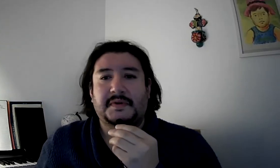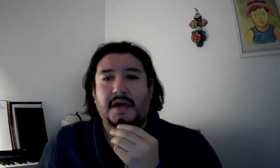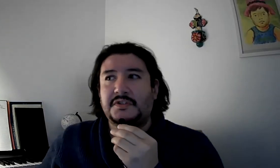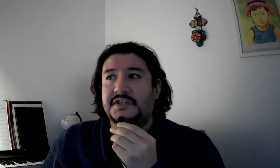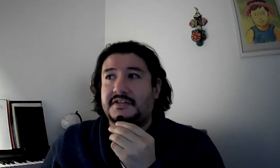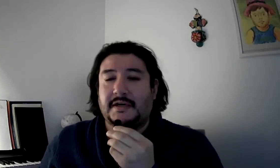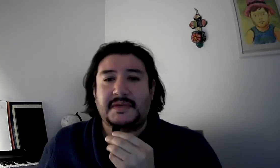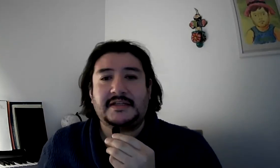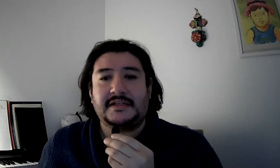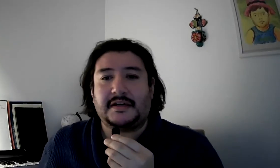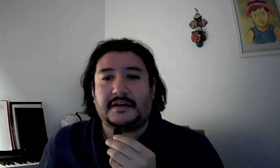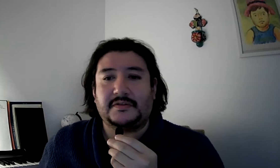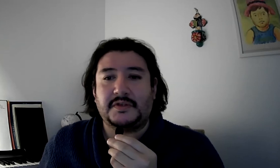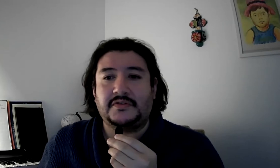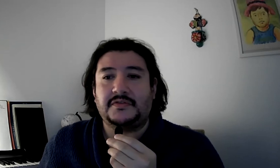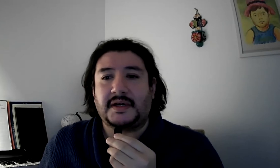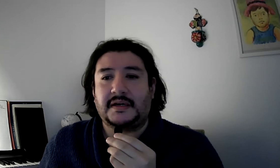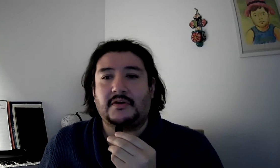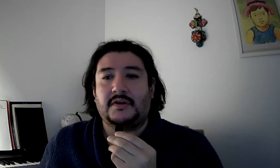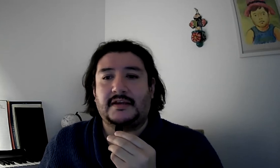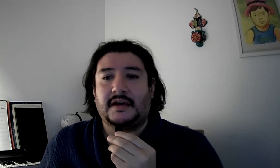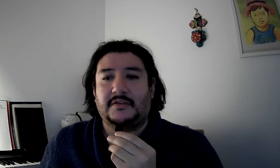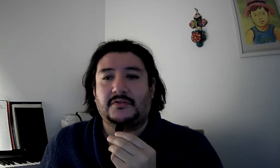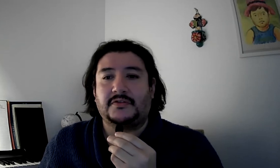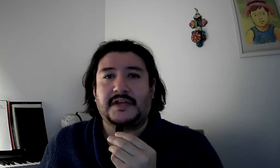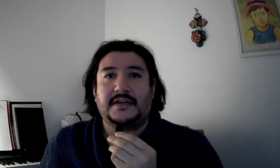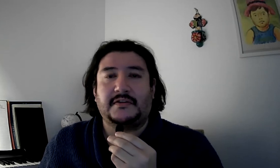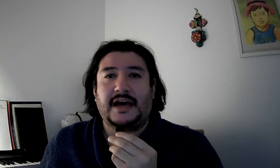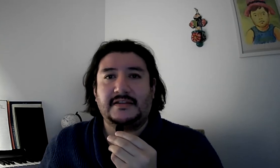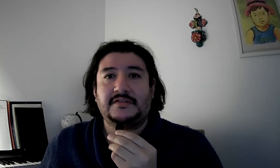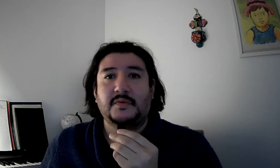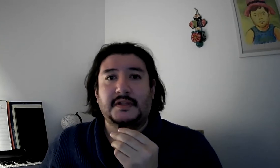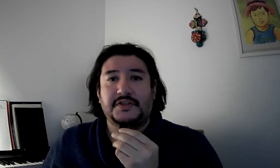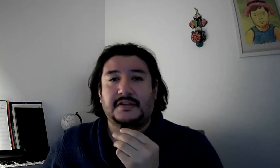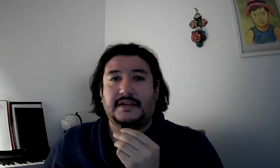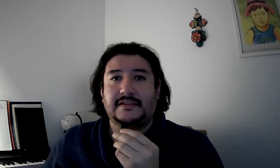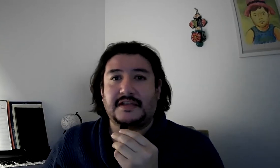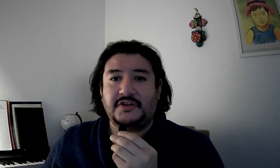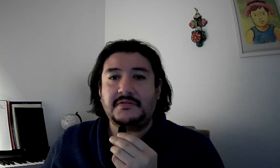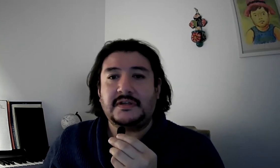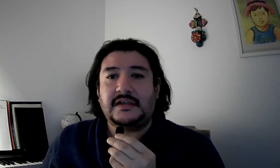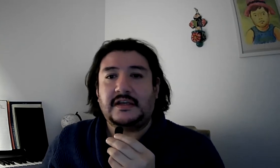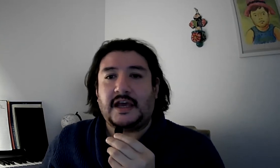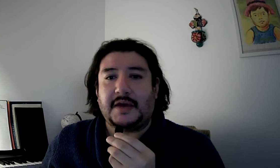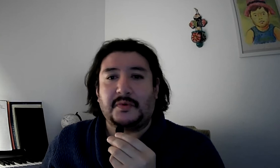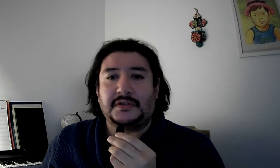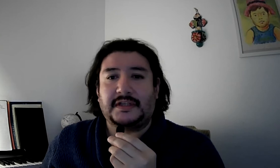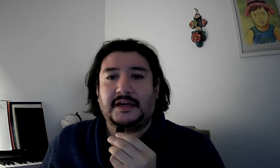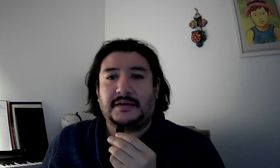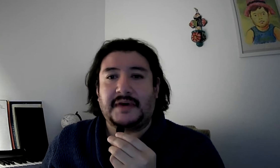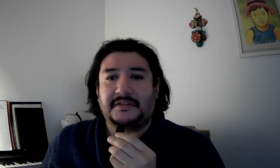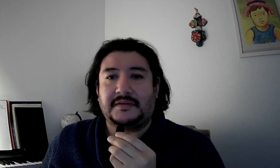Thanks, everyone. I will just take a minute to introduce my colleague, Dr. Daniel Hajas, who will chair the next session, and I